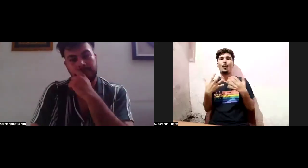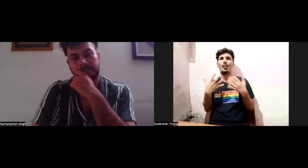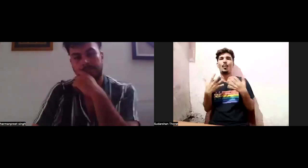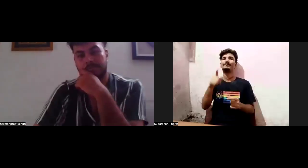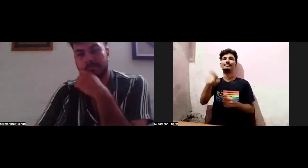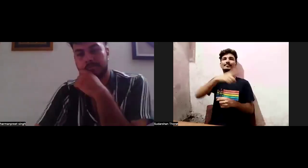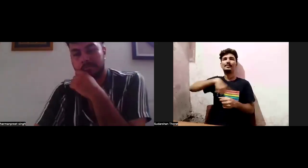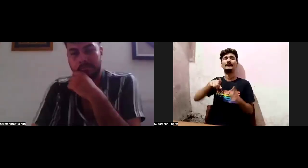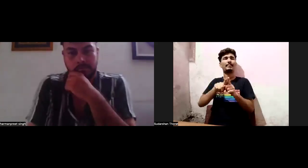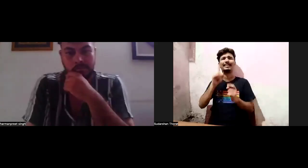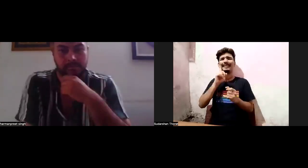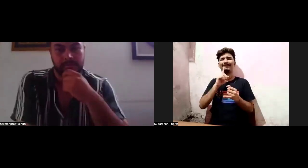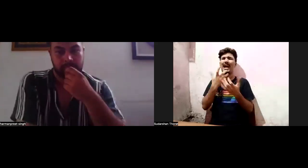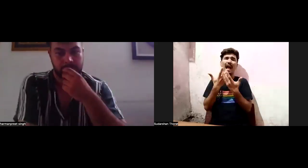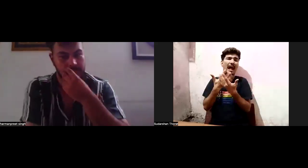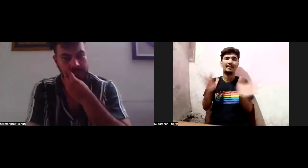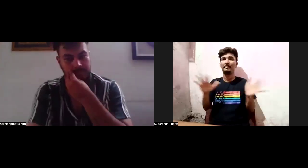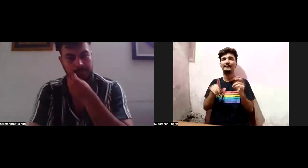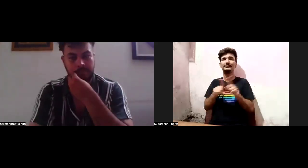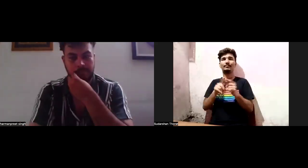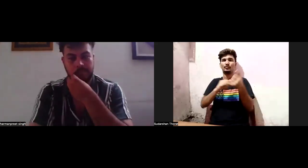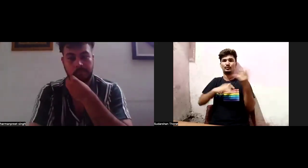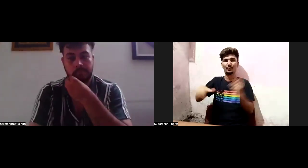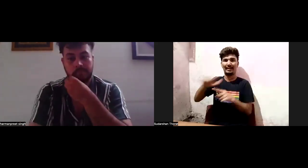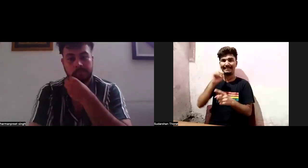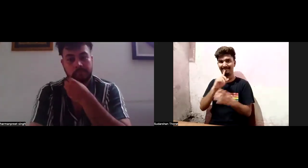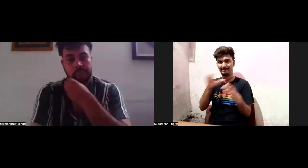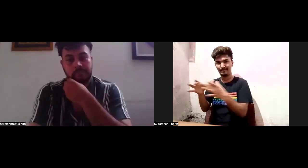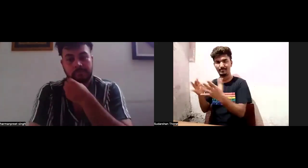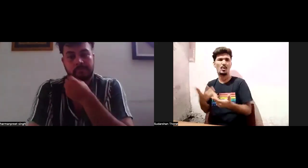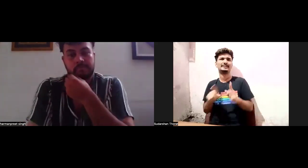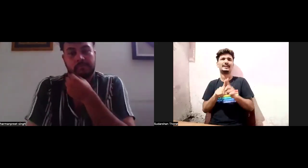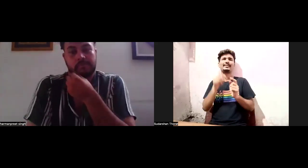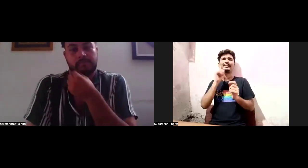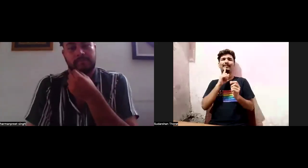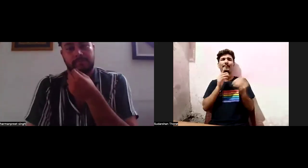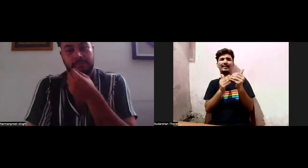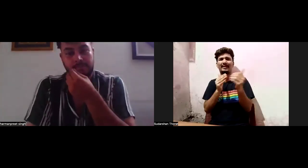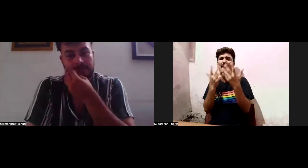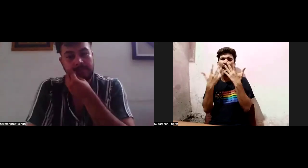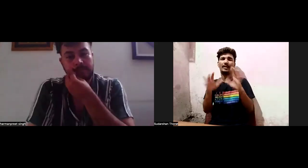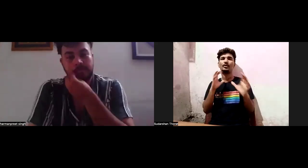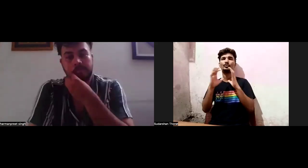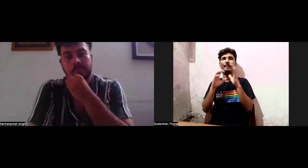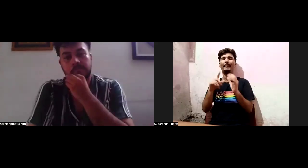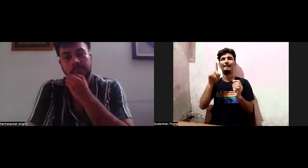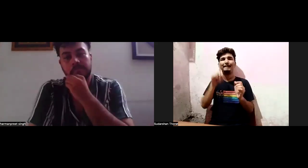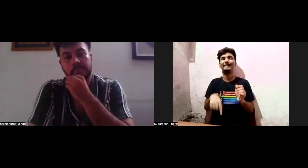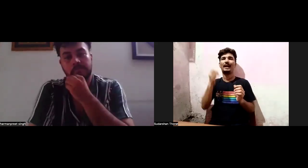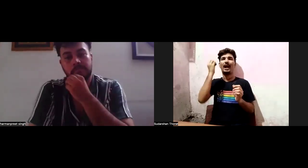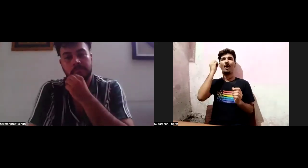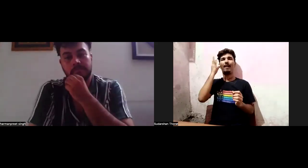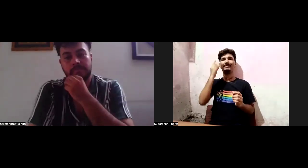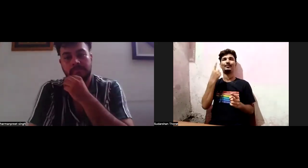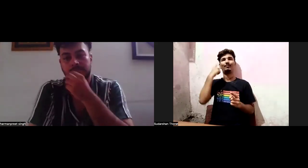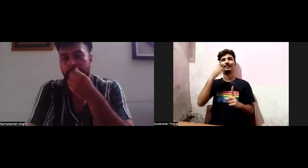information. So likewise, I want to do with the deaf community too. If there is any deaf person in our society, in our community, if